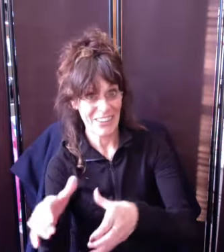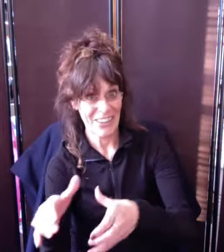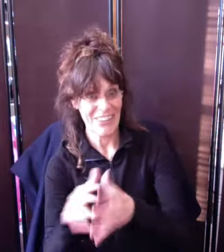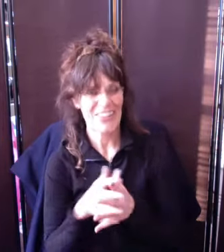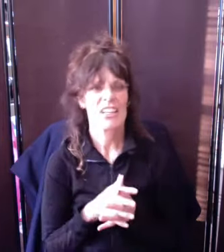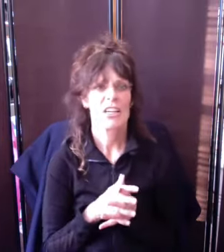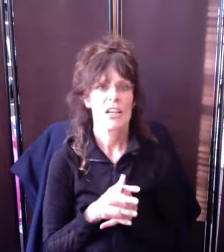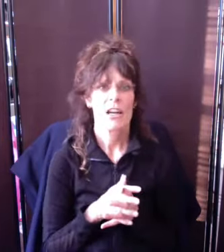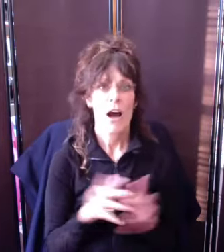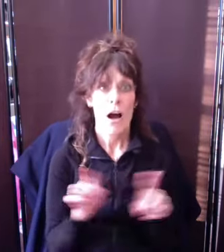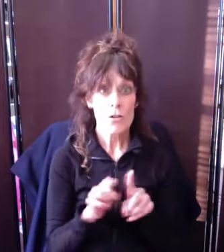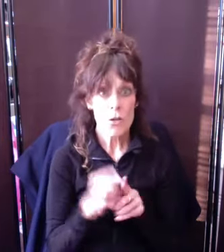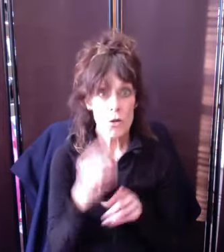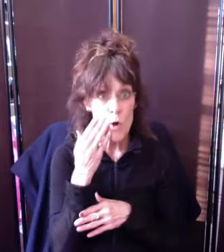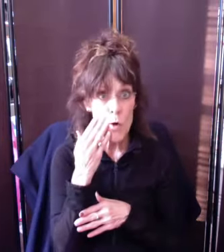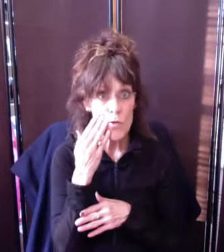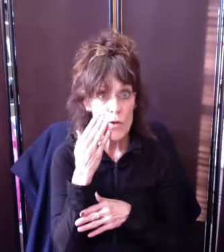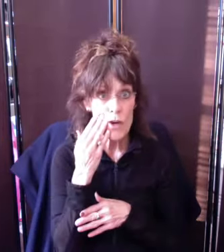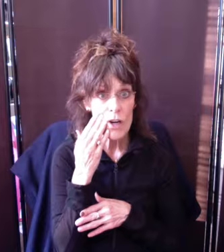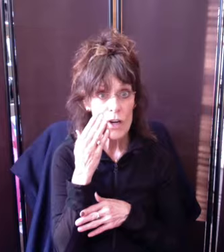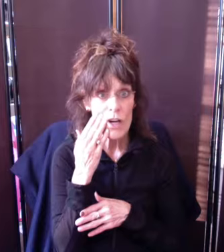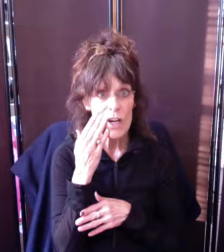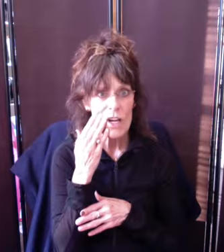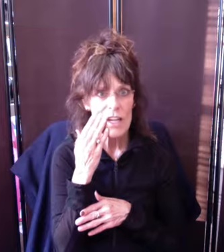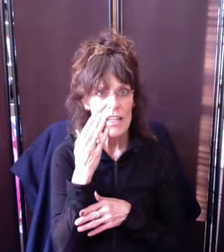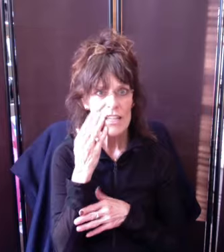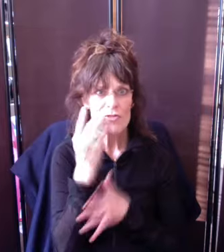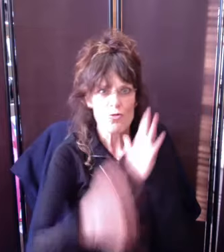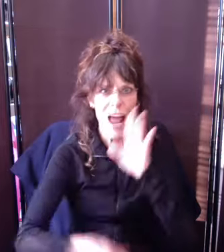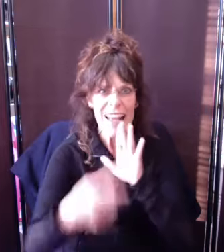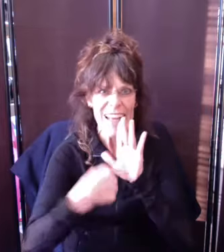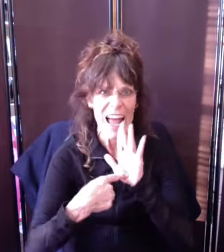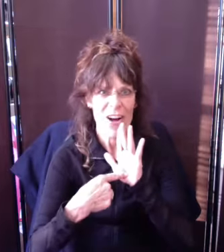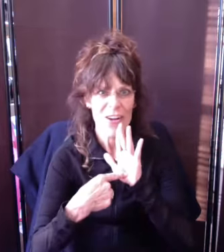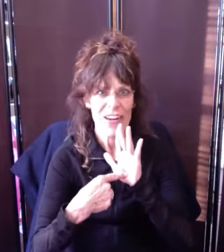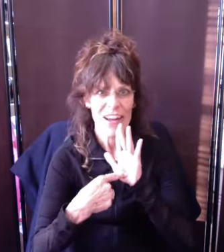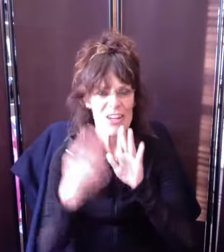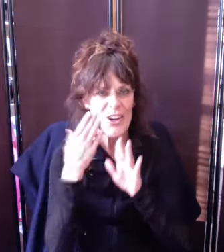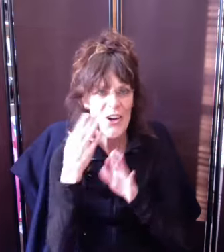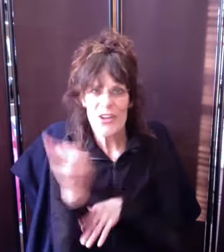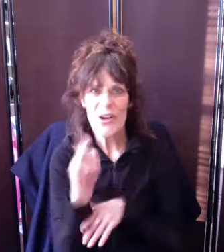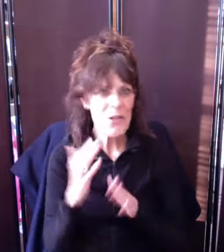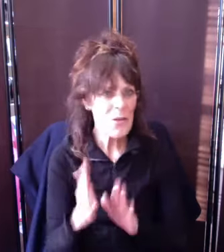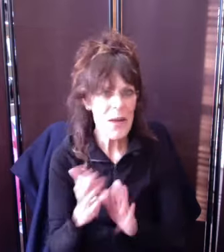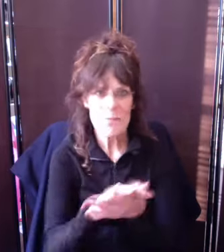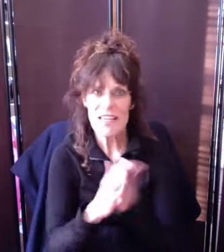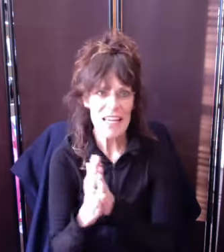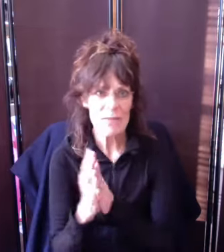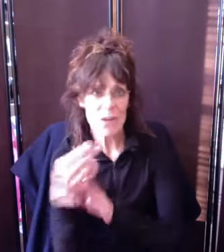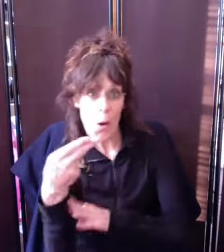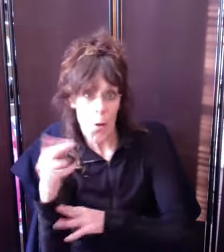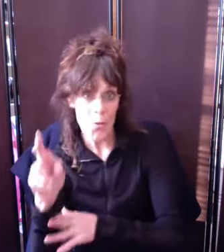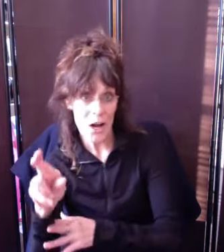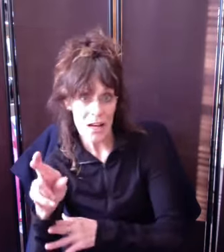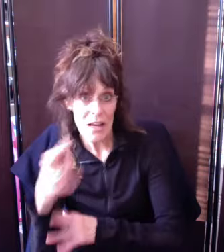they're really well known for? They're the strikeout kings too. The only way they became the home run kings is because they swing for the fences